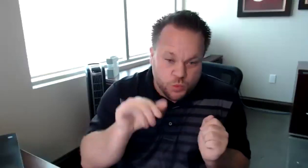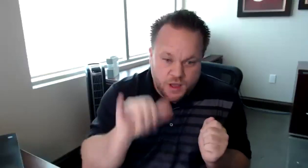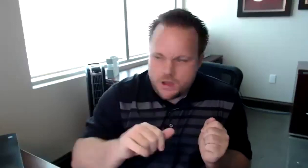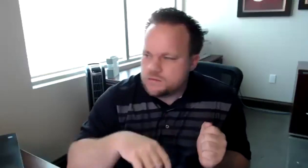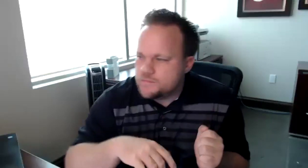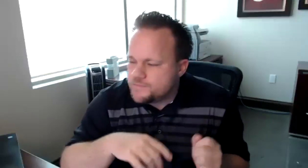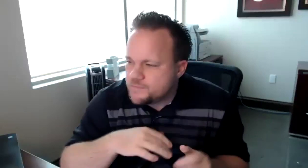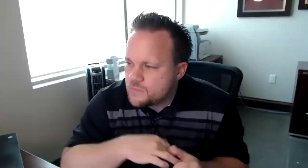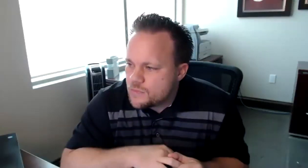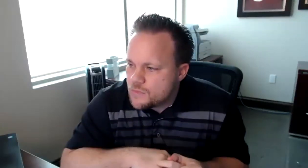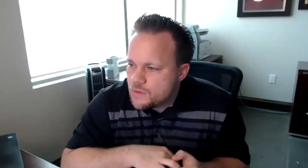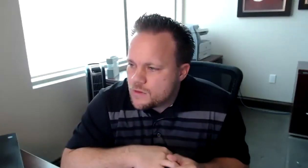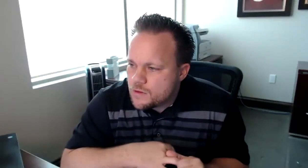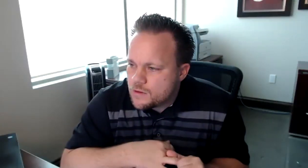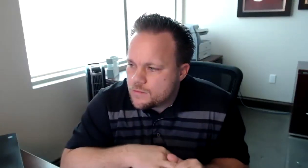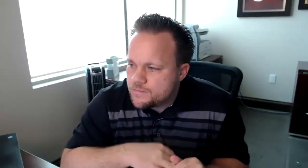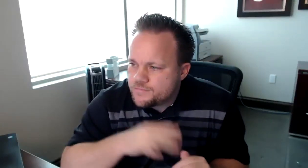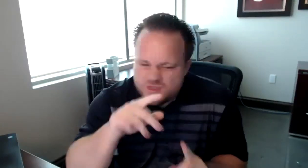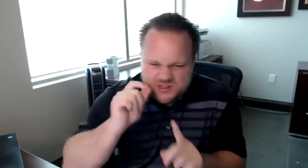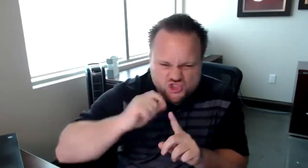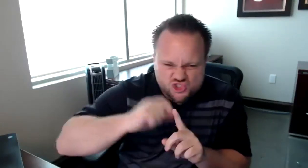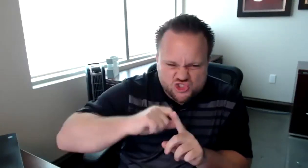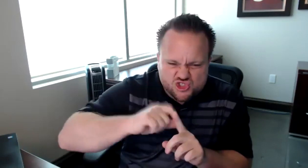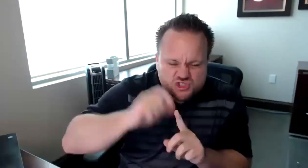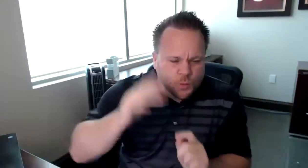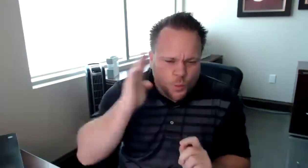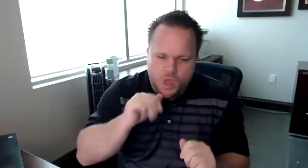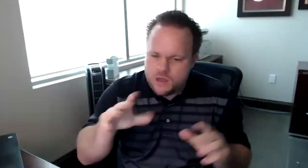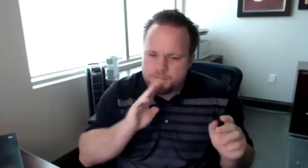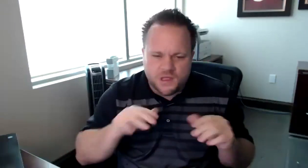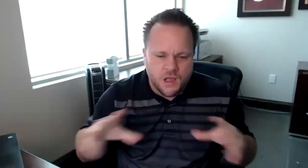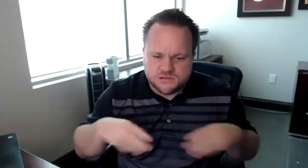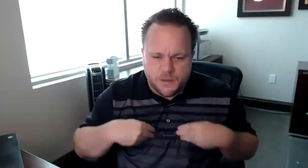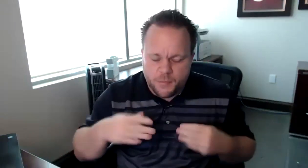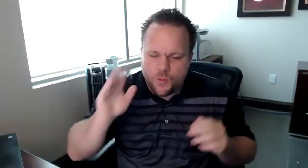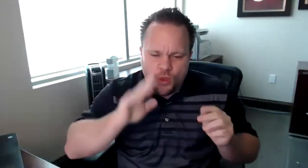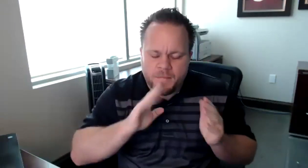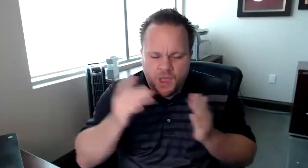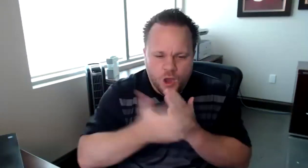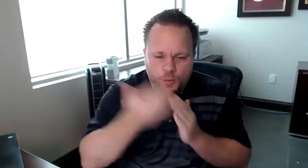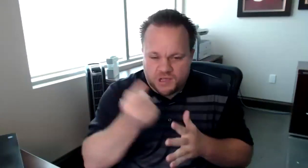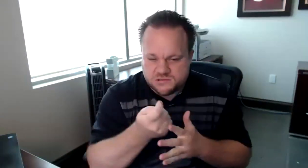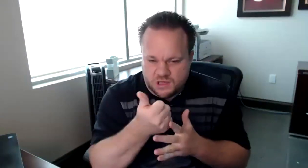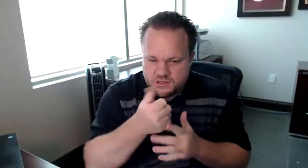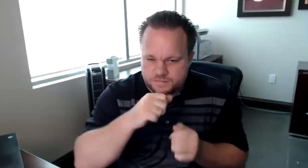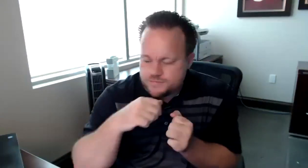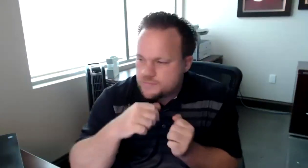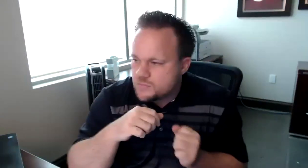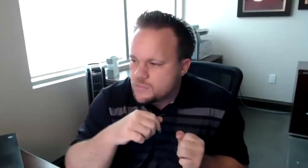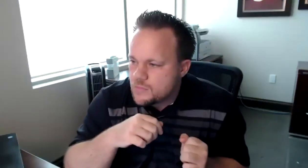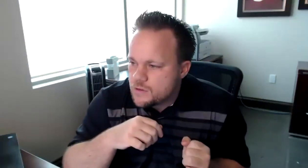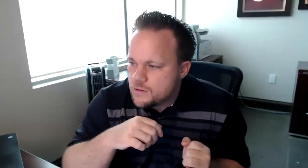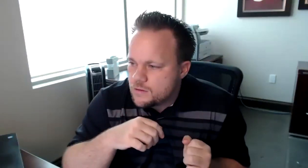questions. So please go ahead and do that. Do not pick on each other. We will not accept that. It will be an